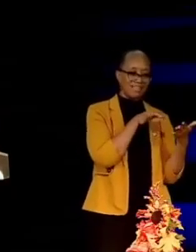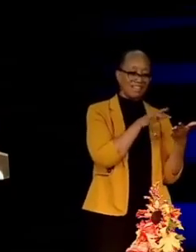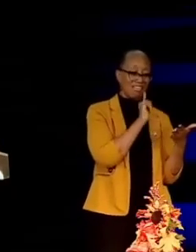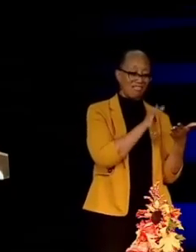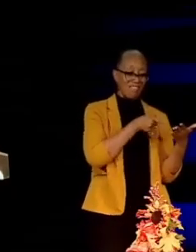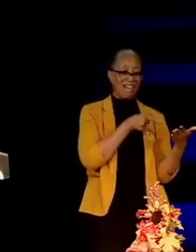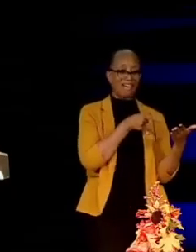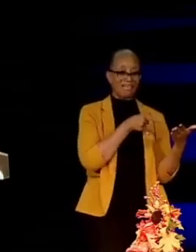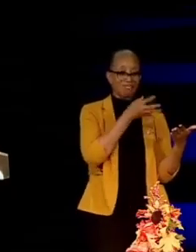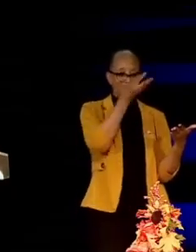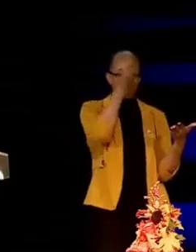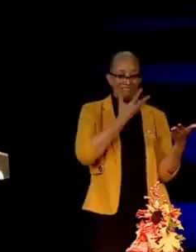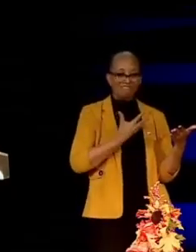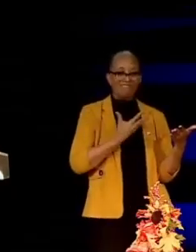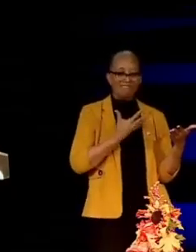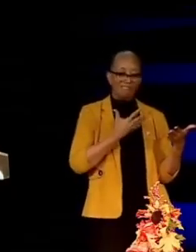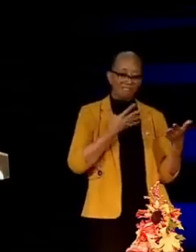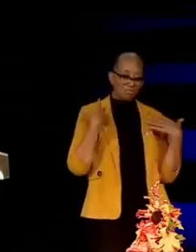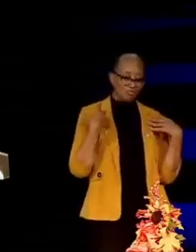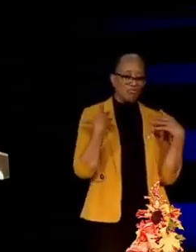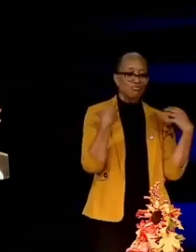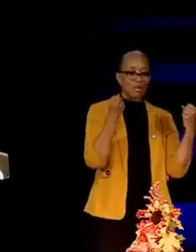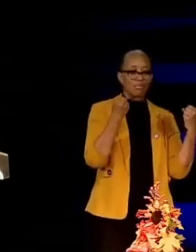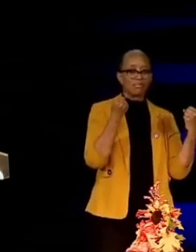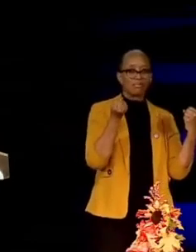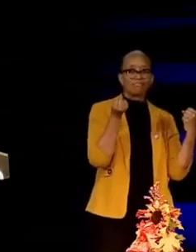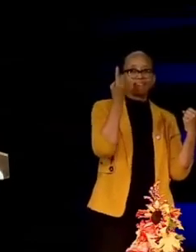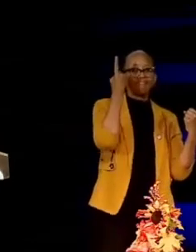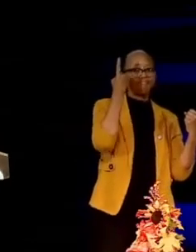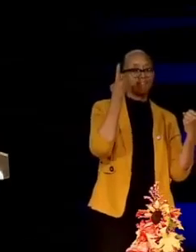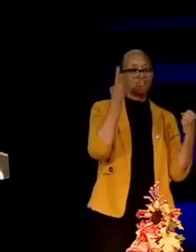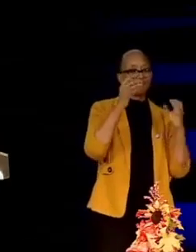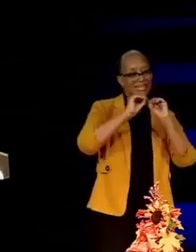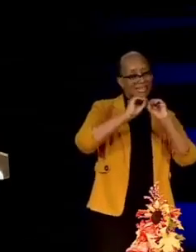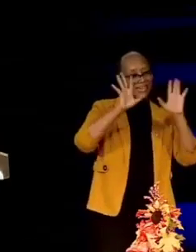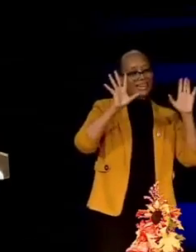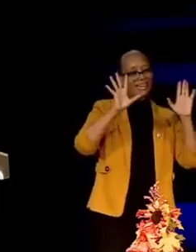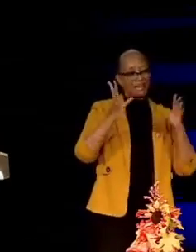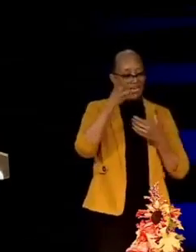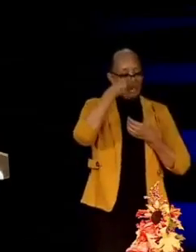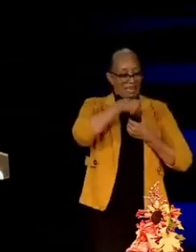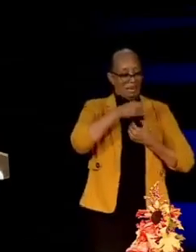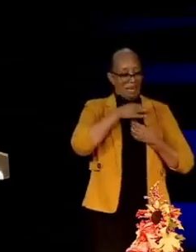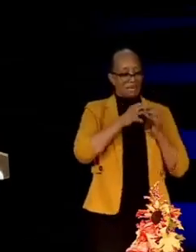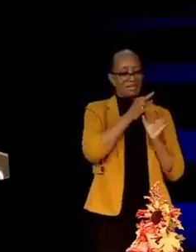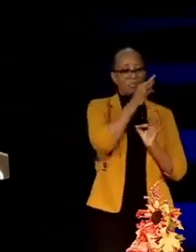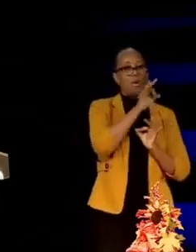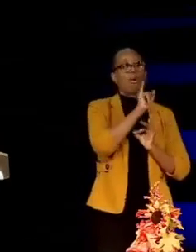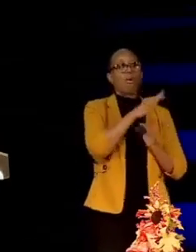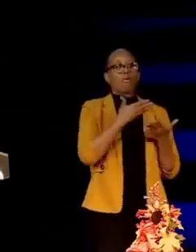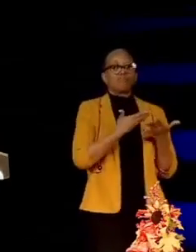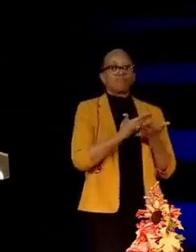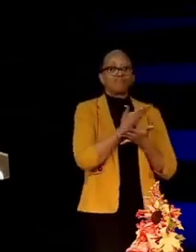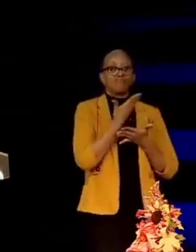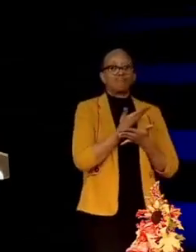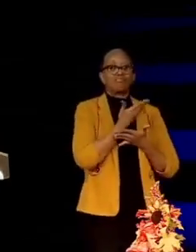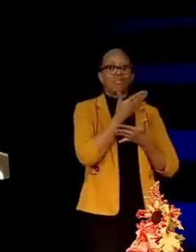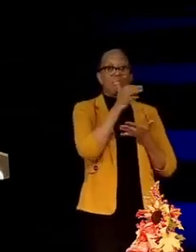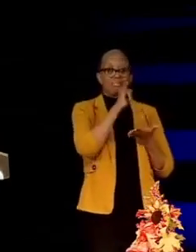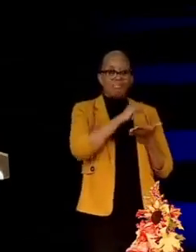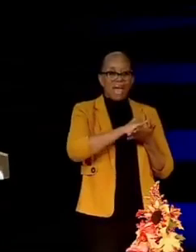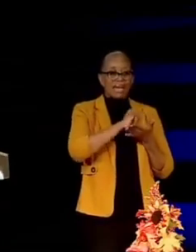us reminders that illuminate and elevate our minds and our spirits to give us a new and